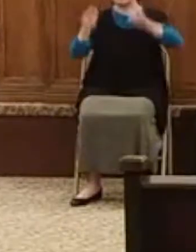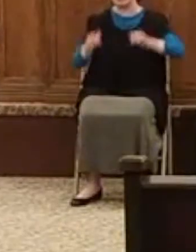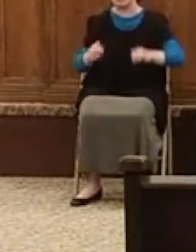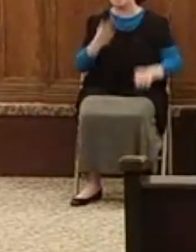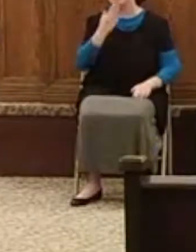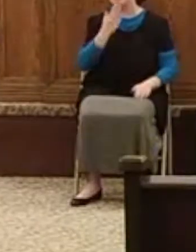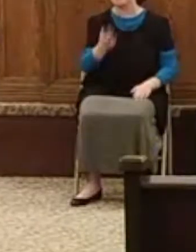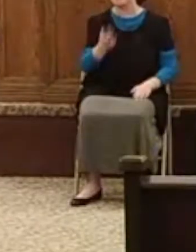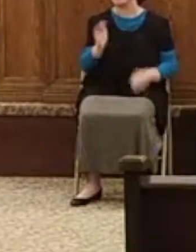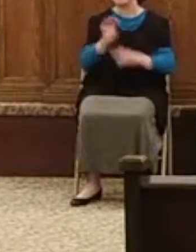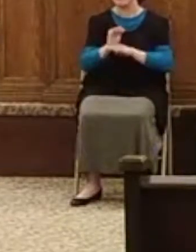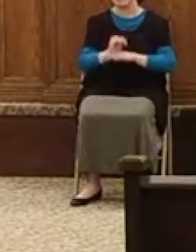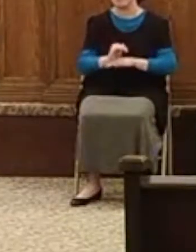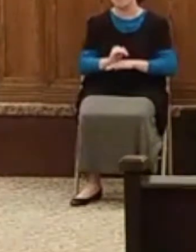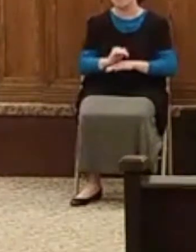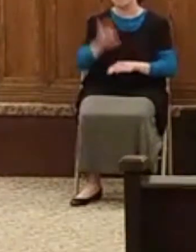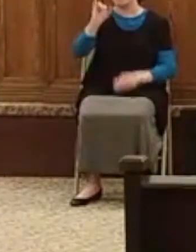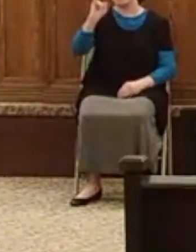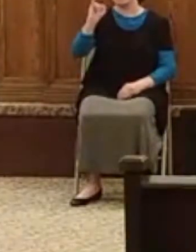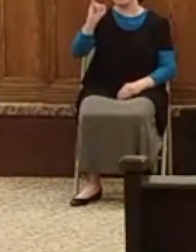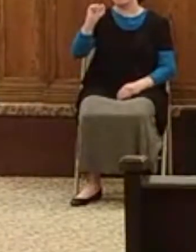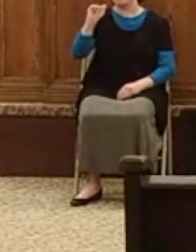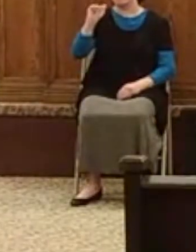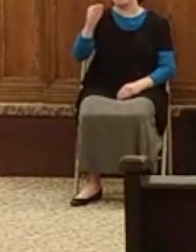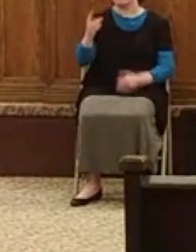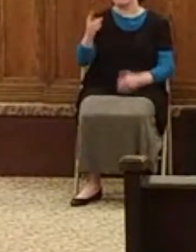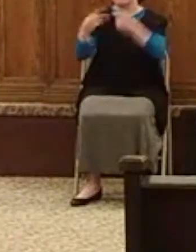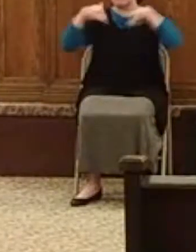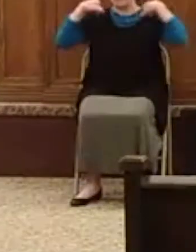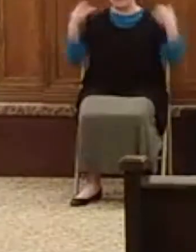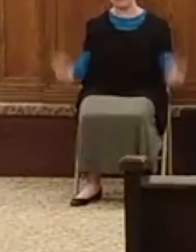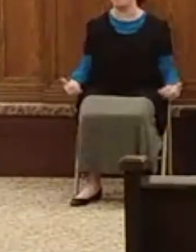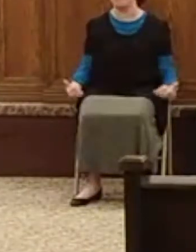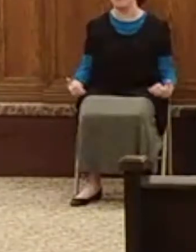snow. I'm thankful tonight for what Isaiah said.